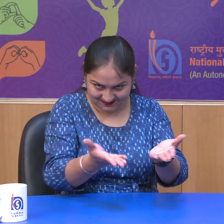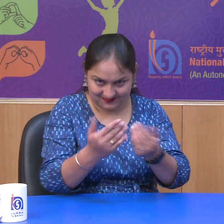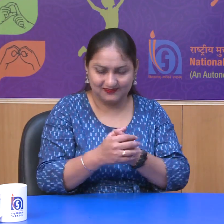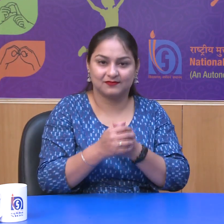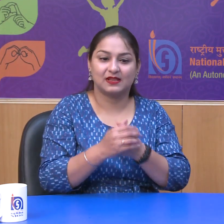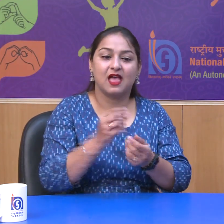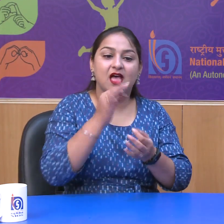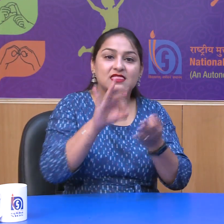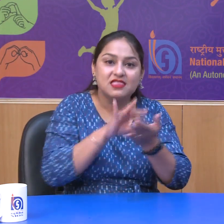pulses,